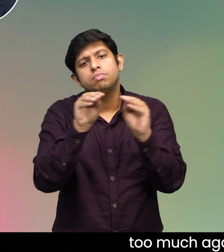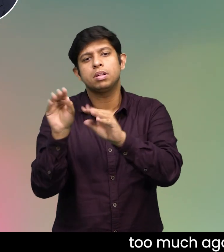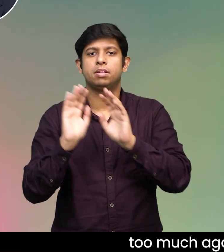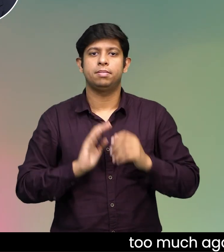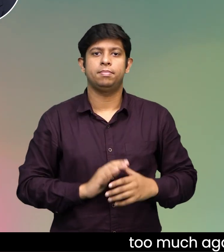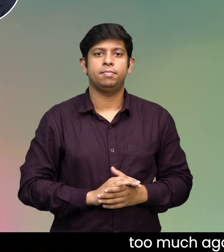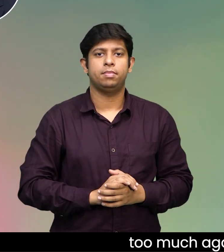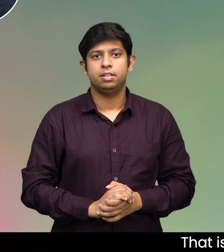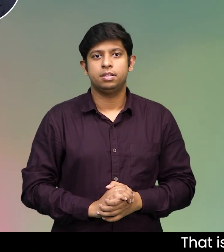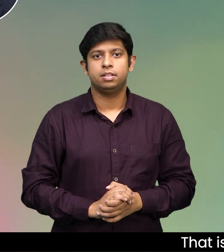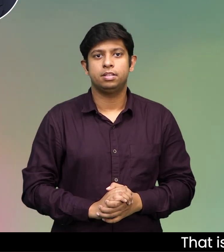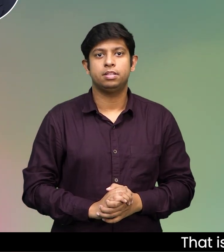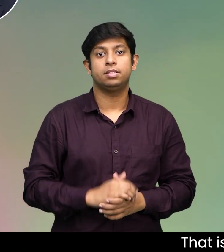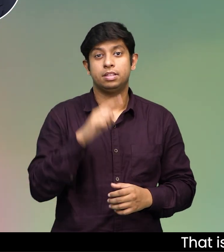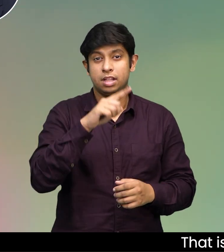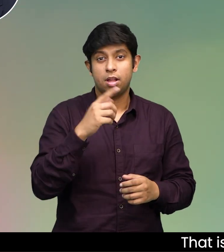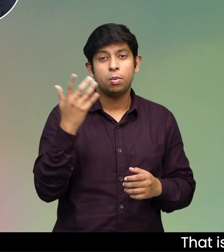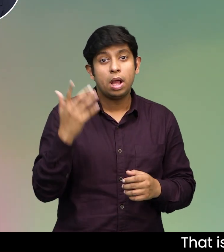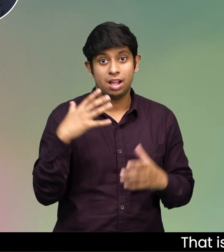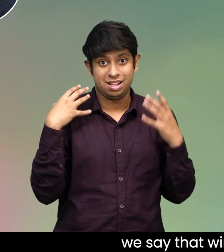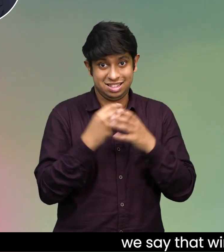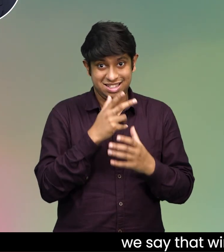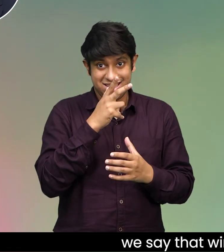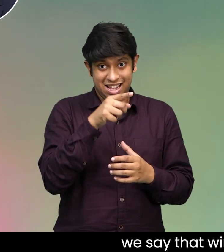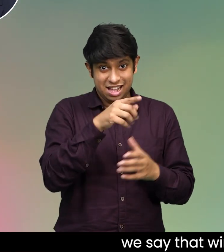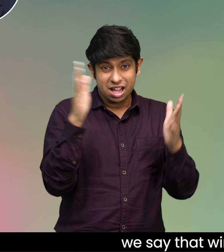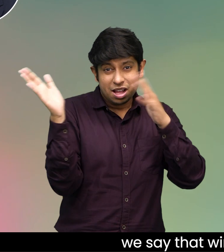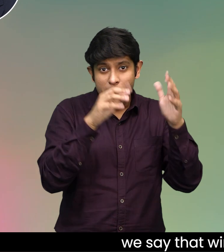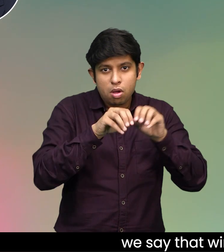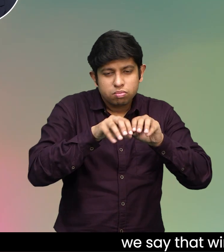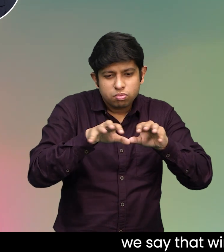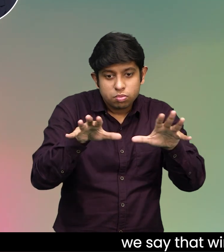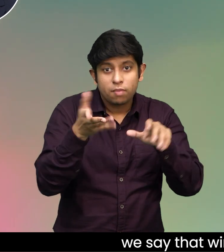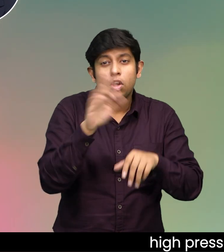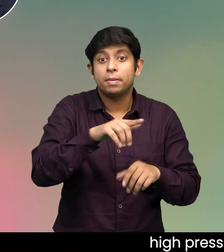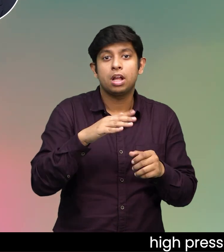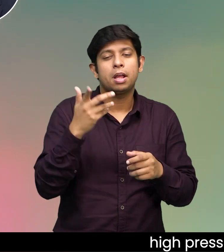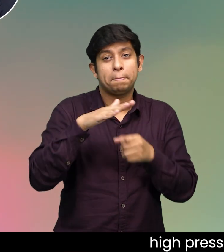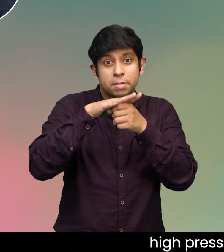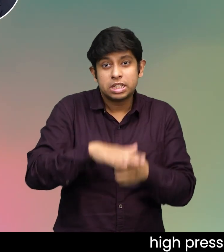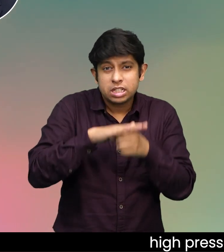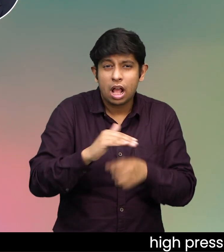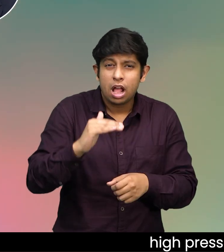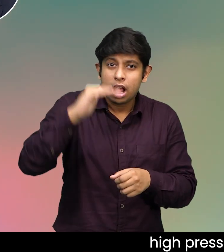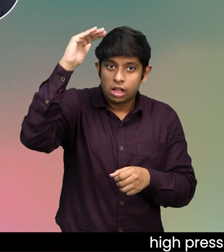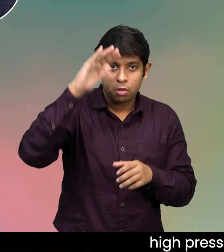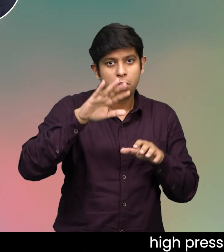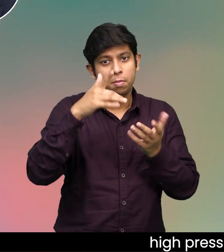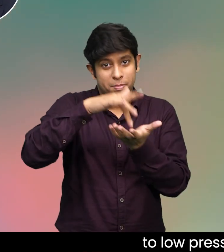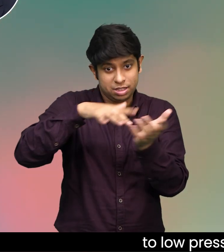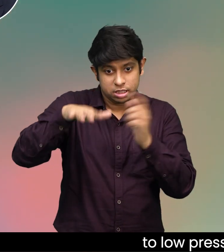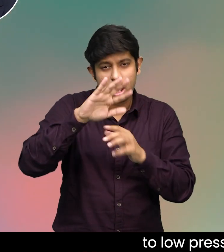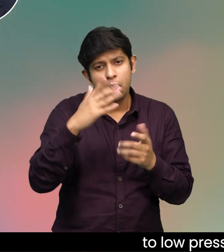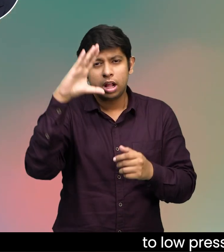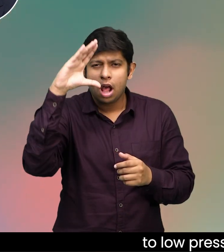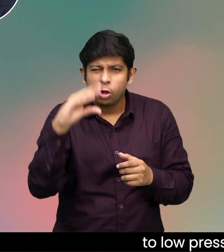against gravity. That is why we say that wind flows from high pressure areas